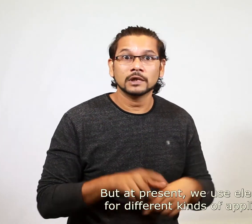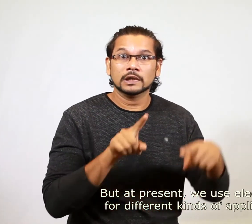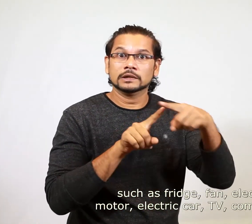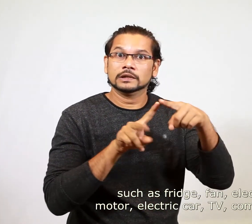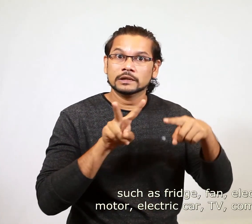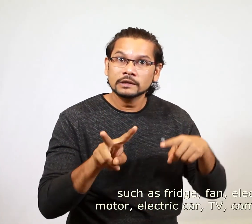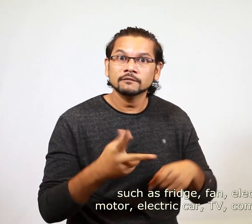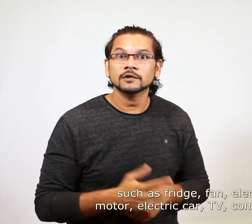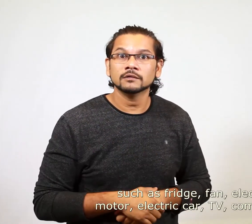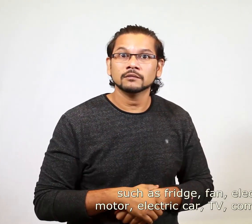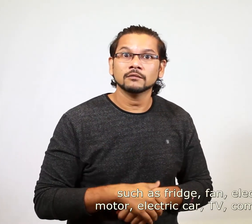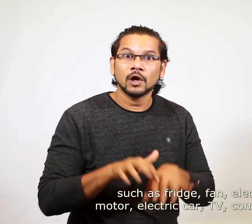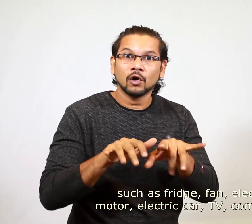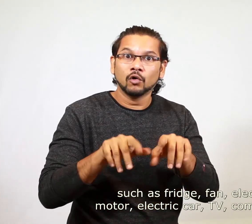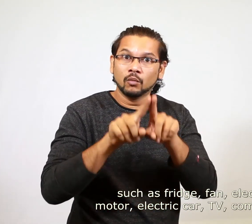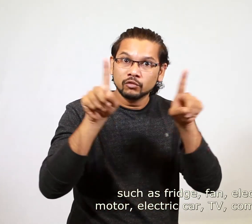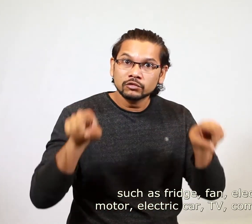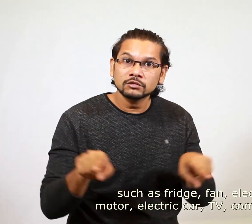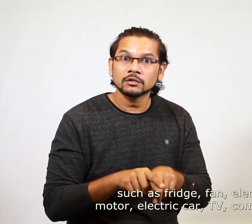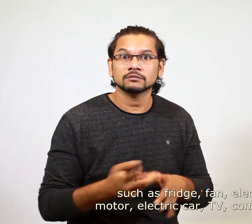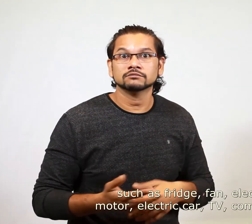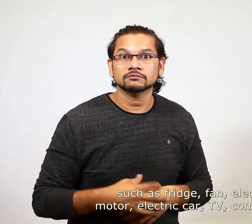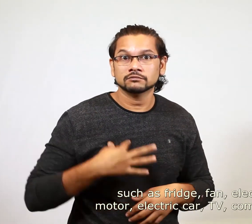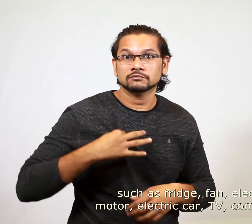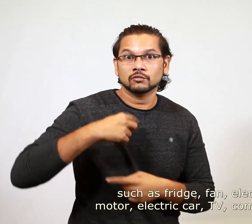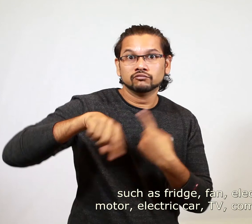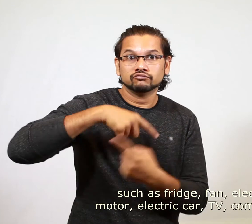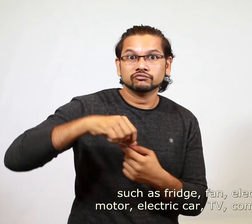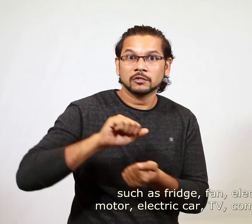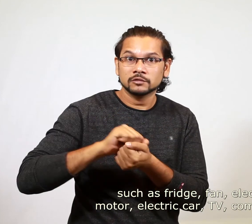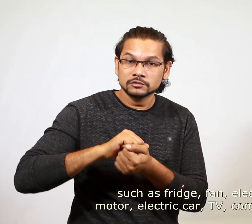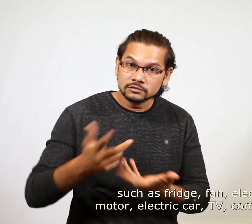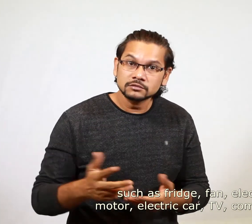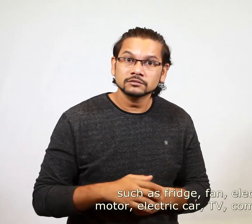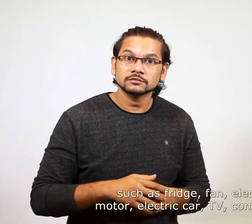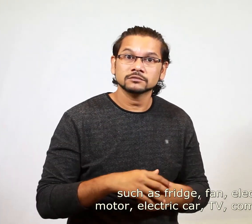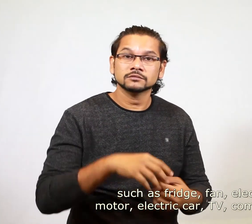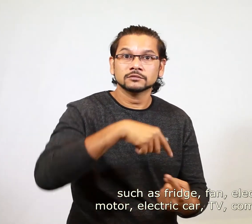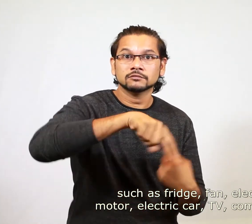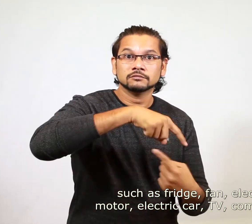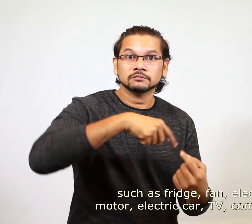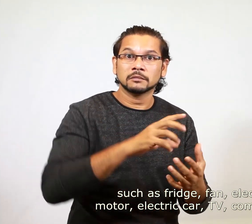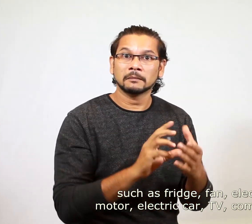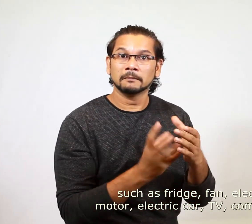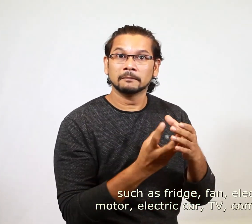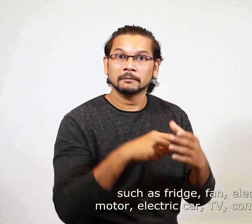such as fridge, fan, electric motor, electric car,